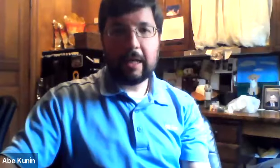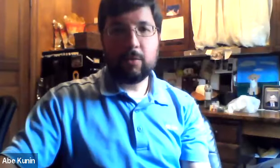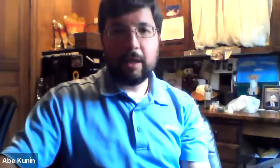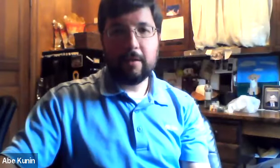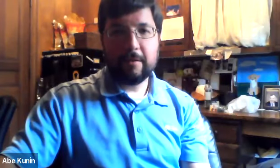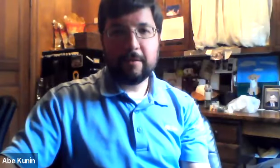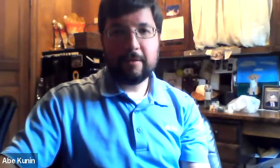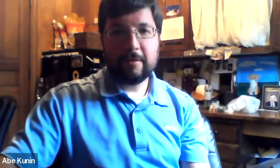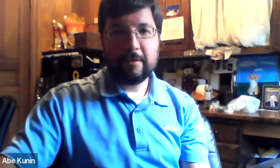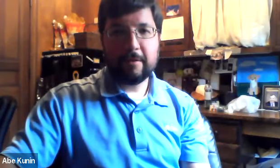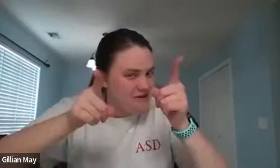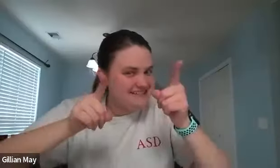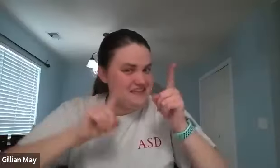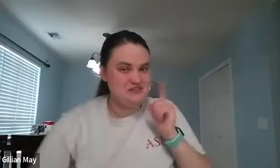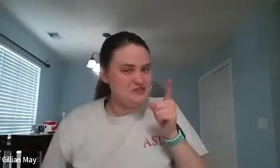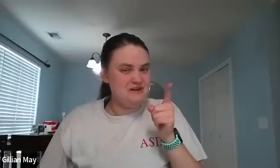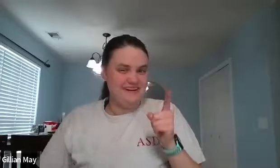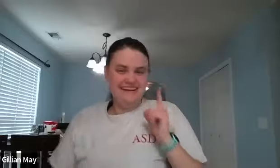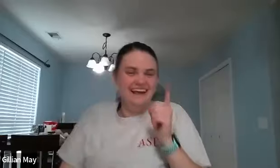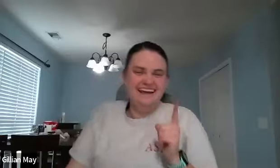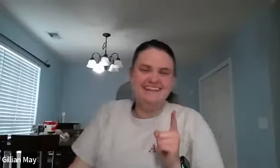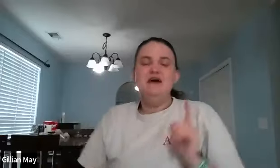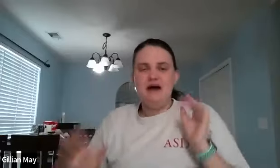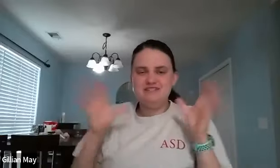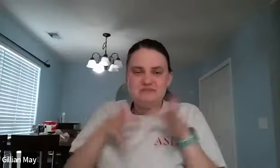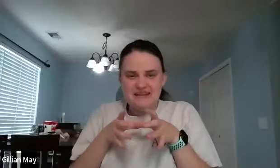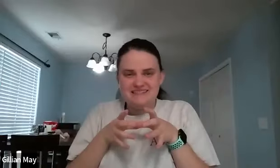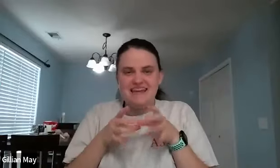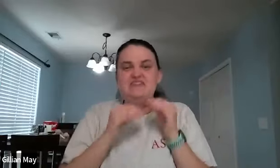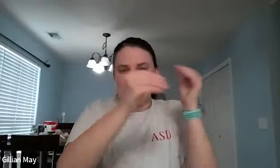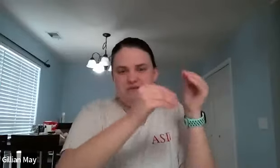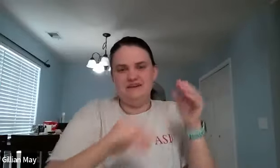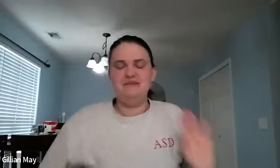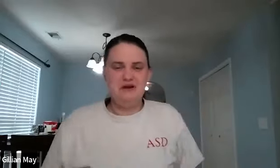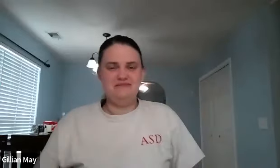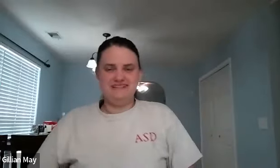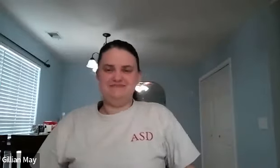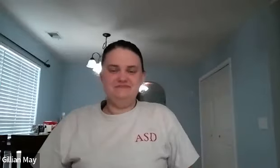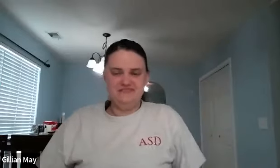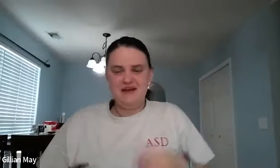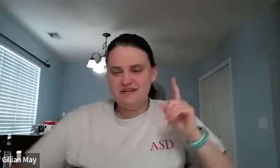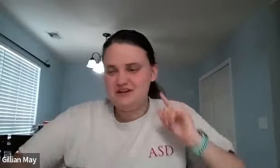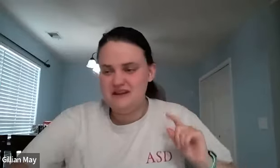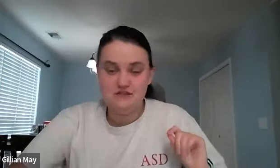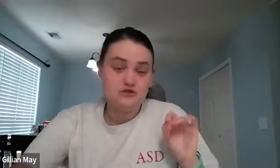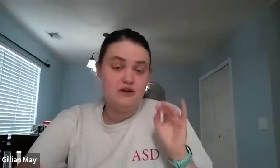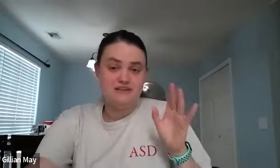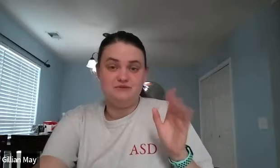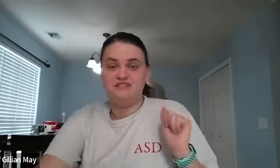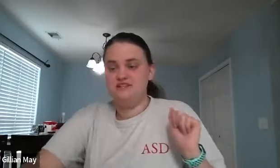next week? Oh, we'll get to that. Don't you worry. Okay. I start basic and then we'll build. I promise. That one is our next. Those are our next ones to do.